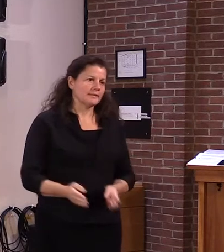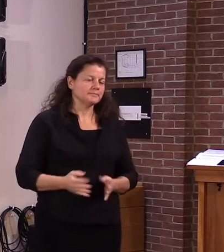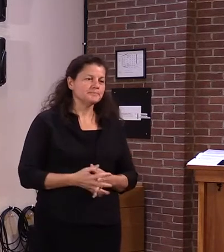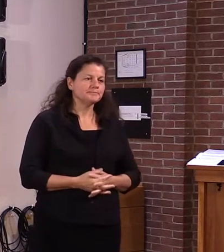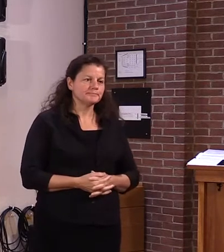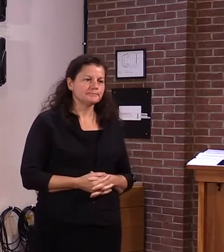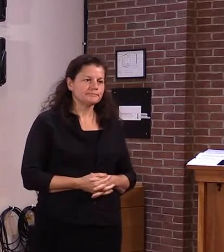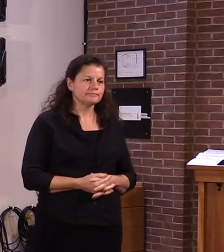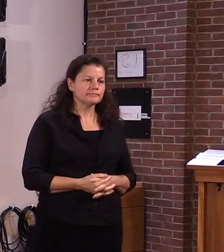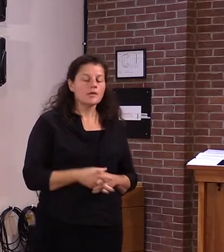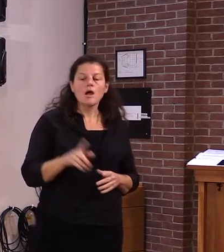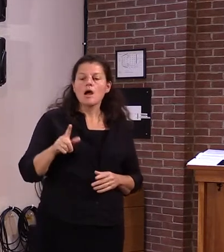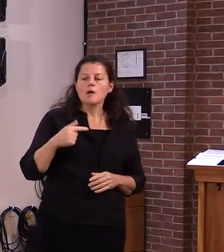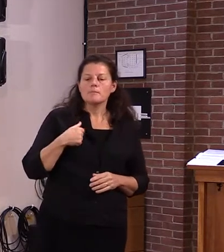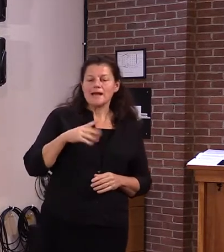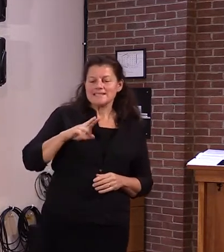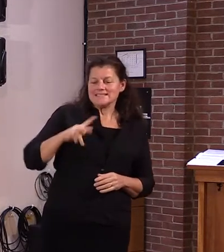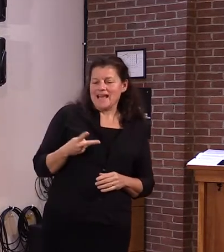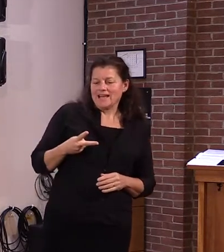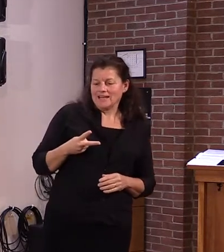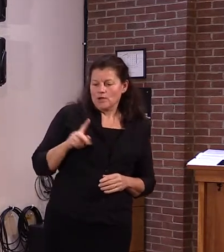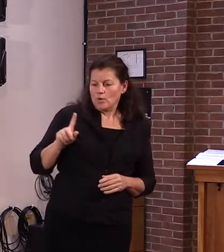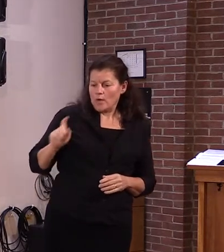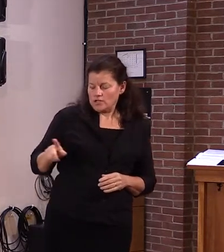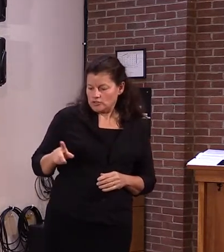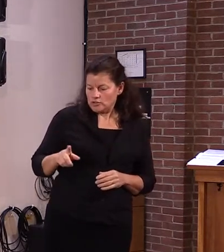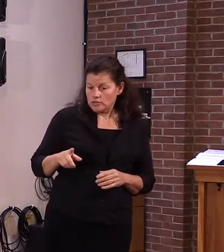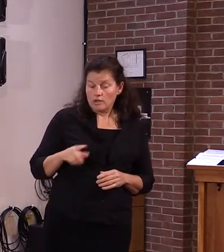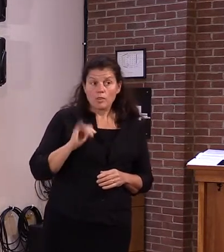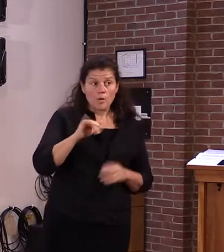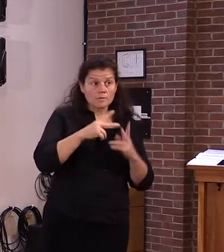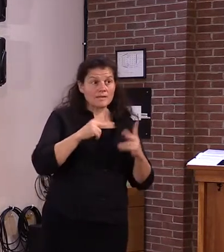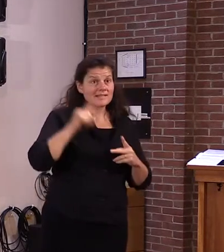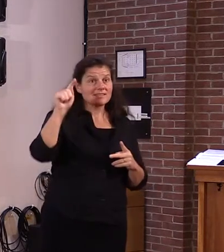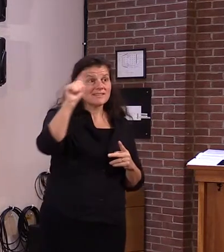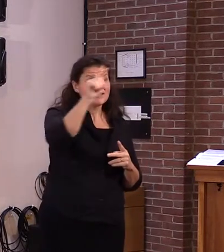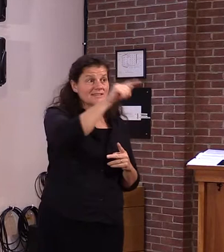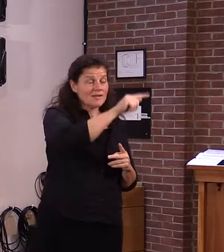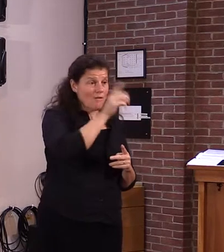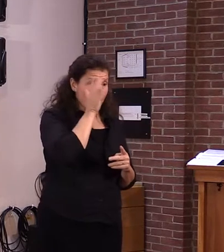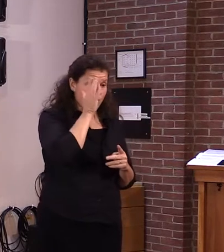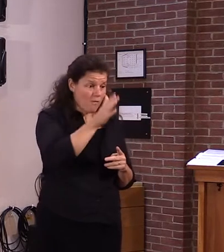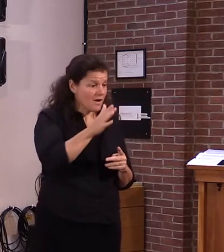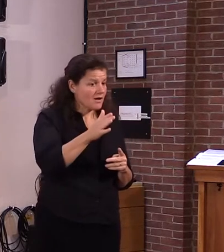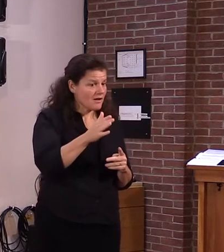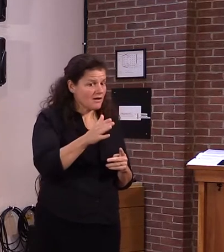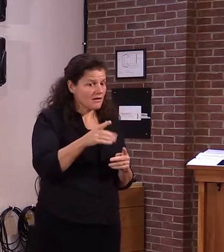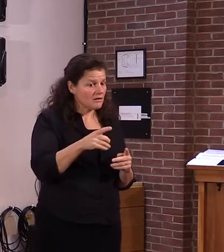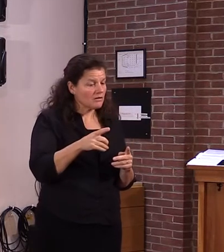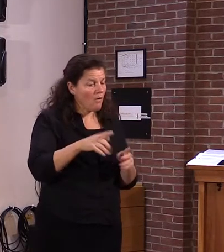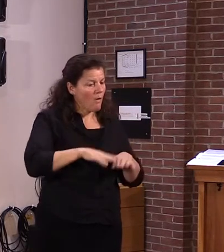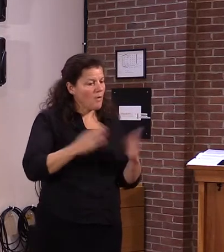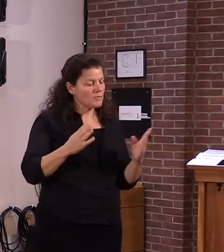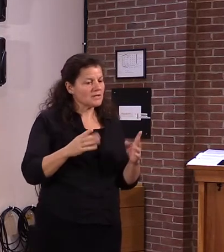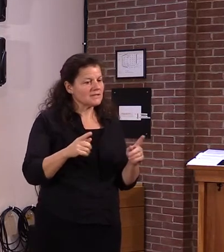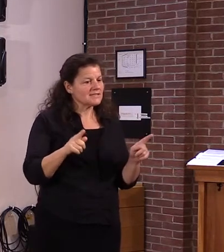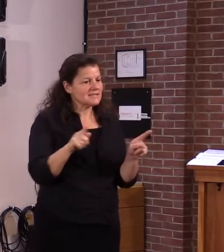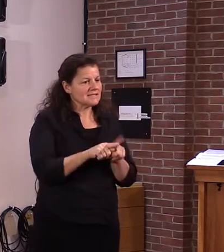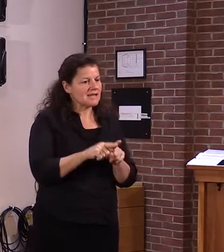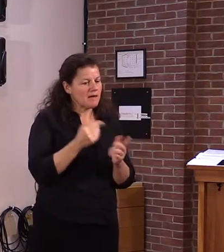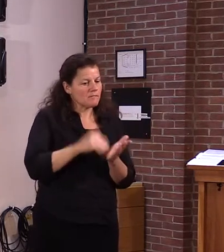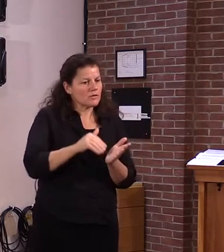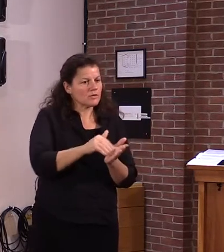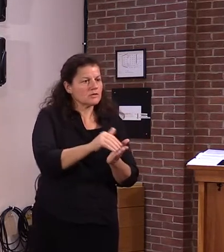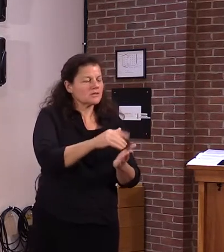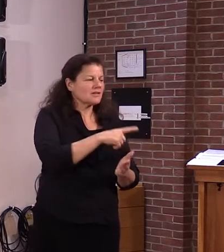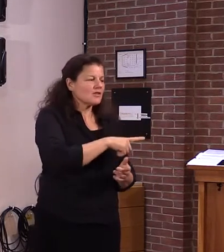Okay, follow-up question then that I had to that, which was, are these sites going to be continuing in the same frequency as they have had during the summer, which was kind of a higher